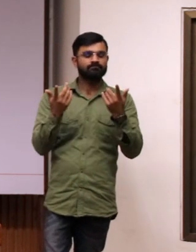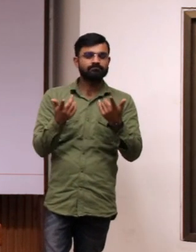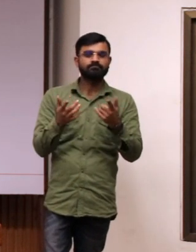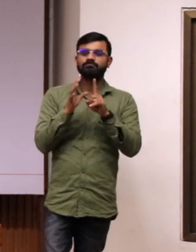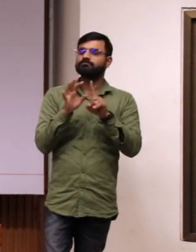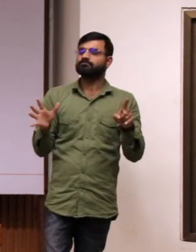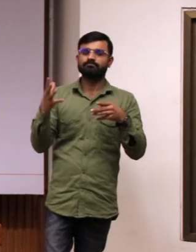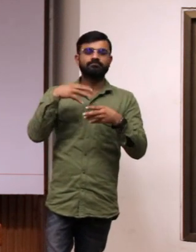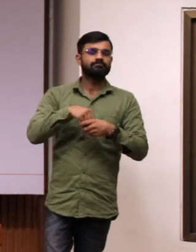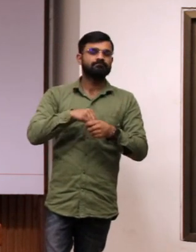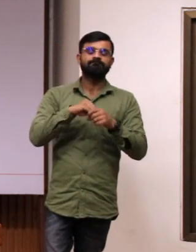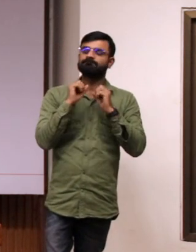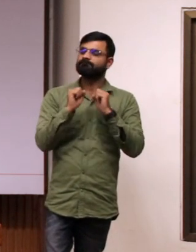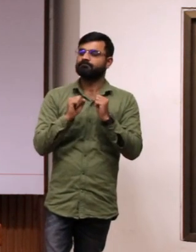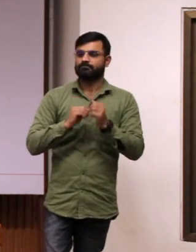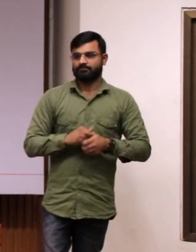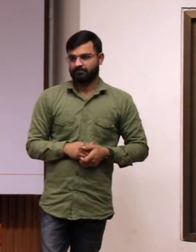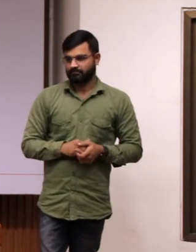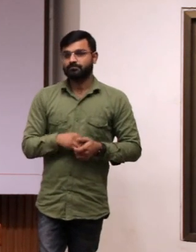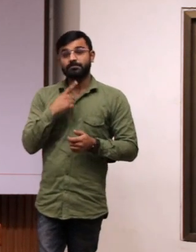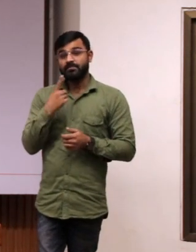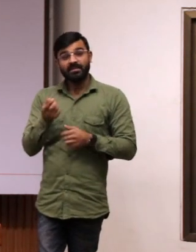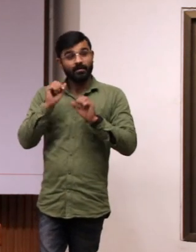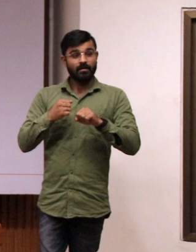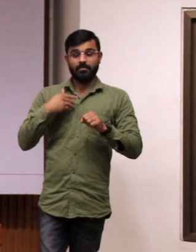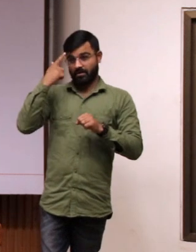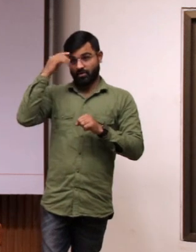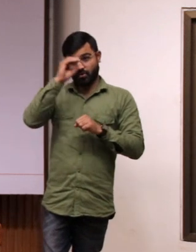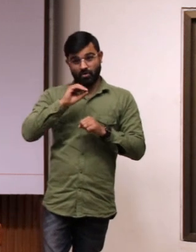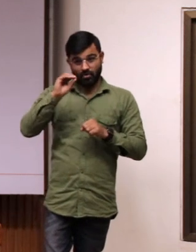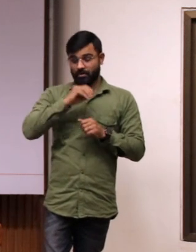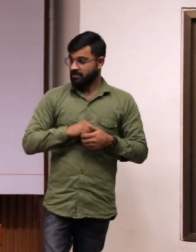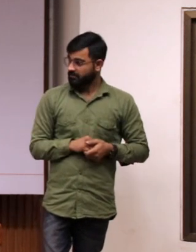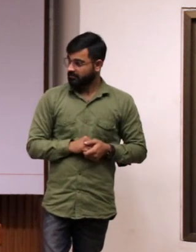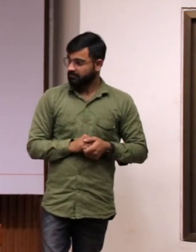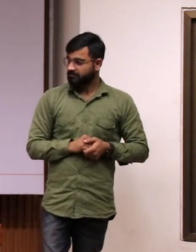and resilience would be very, very difficult. So it is, in my opinion,